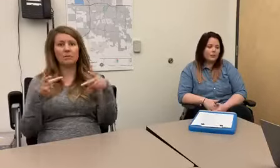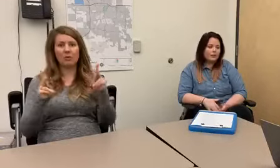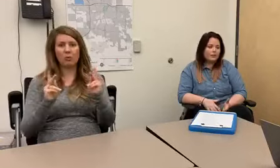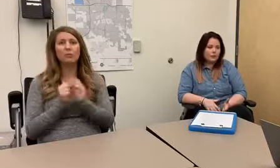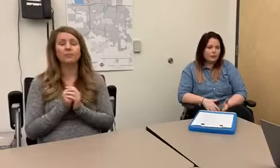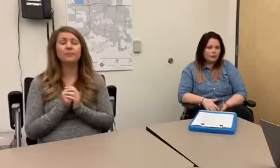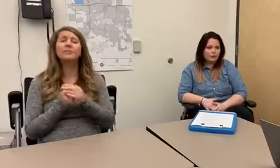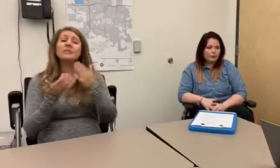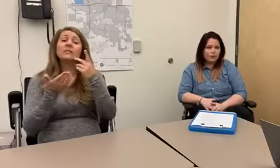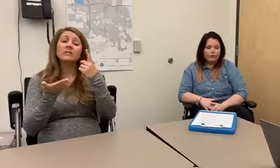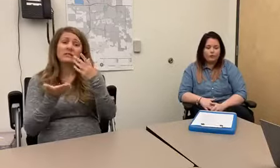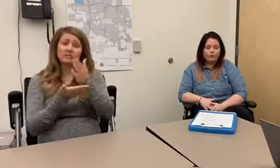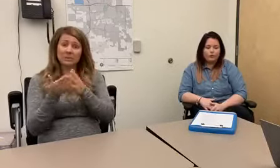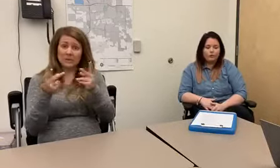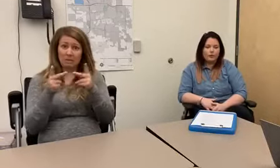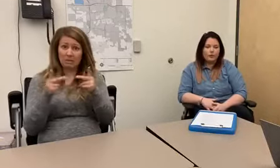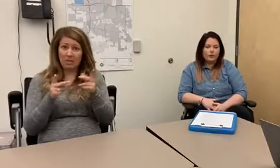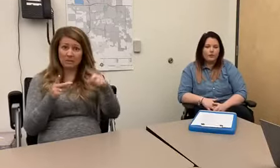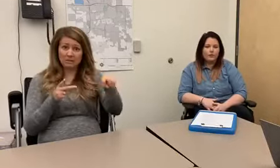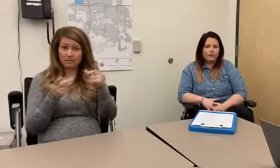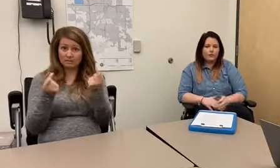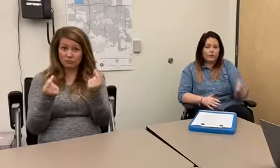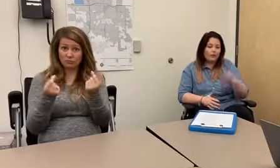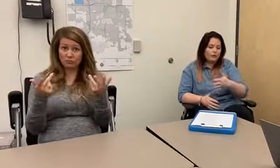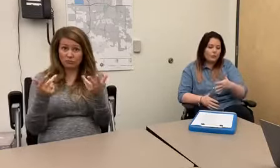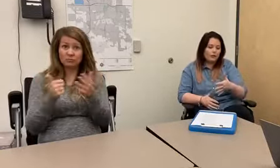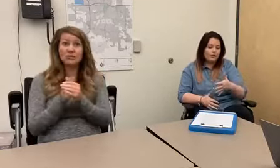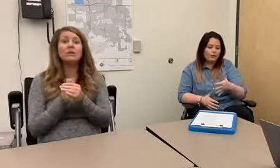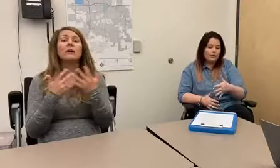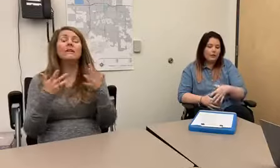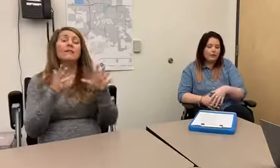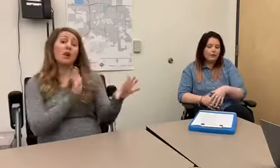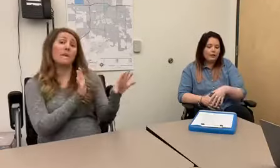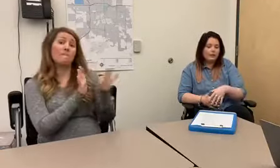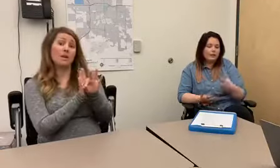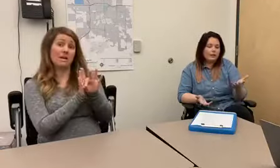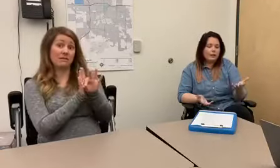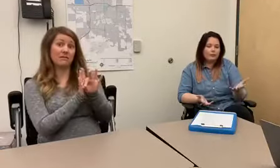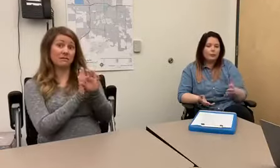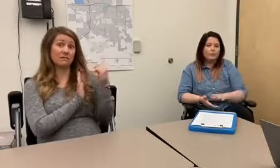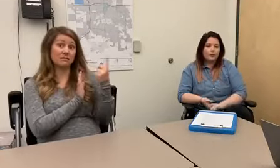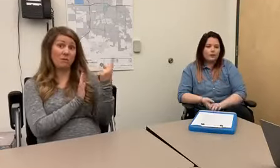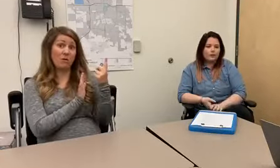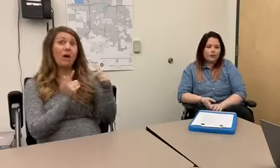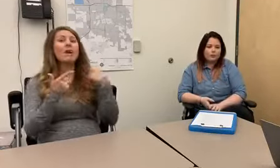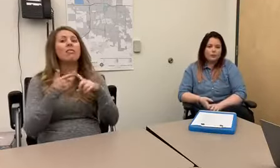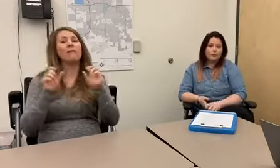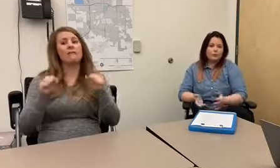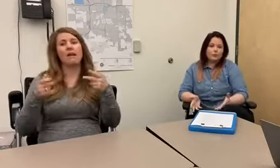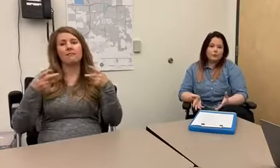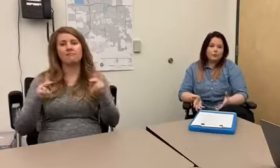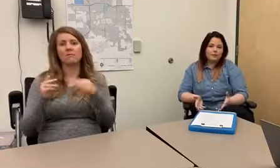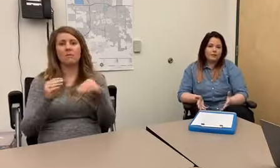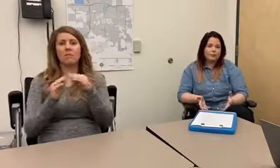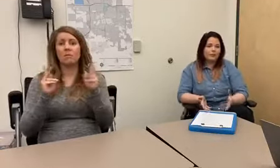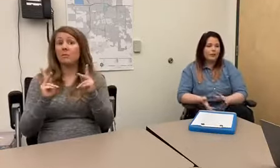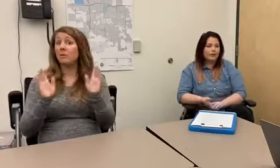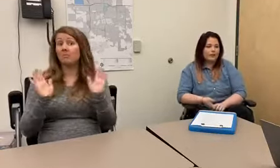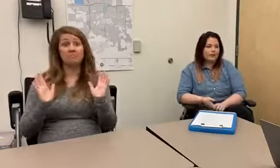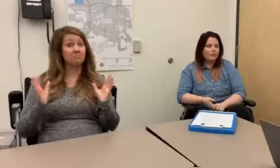places, what they have chosen to do is appoint a monitor, and then they can have more people at a time. So that's perfectly acceptable, and that's something